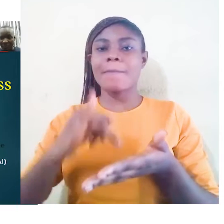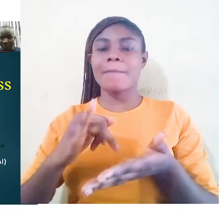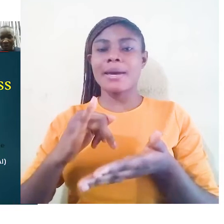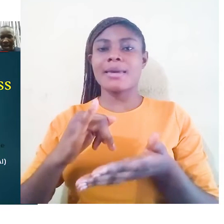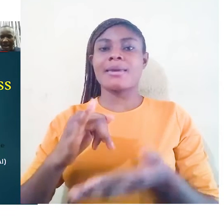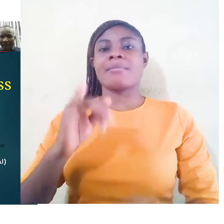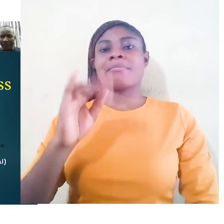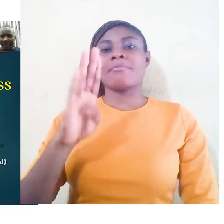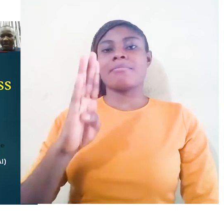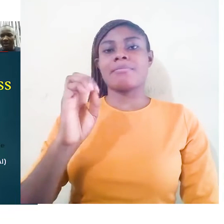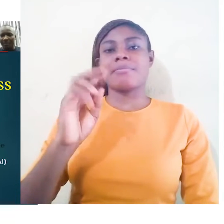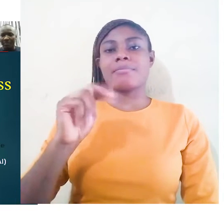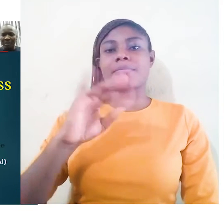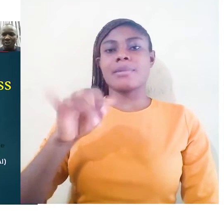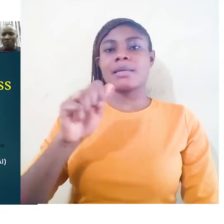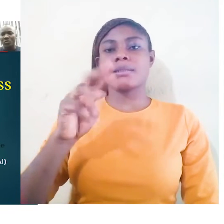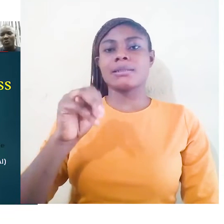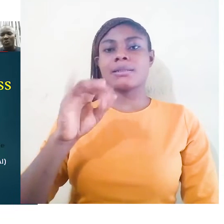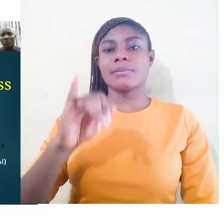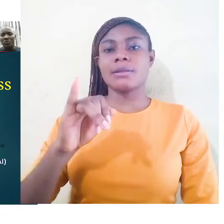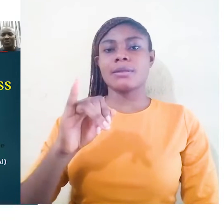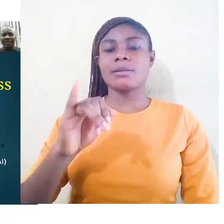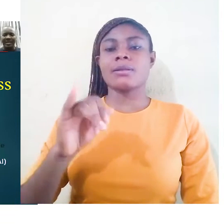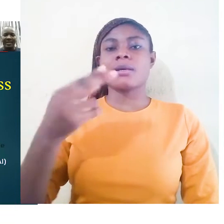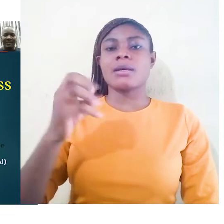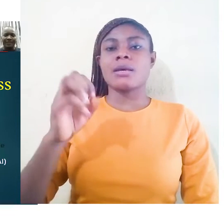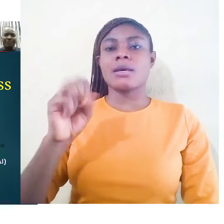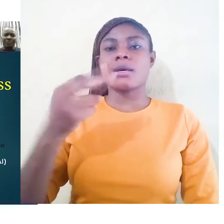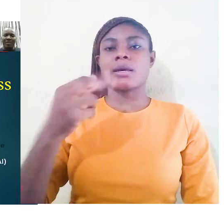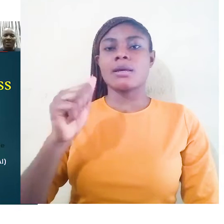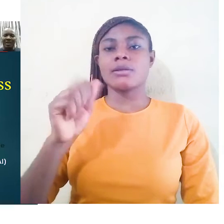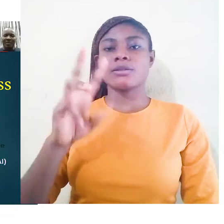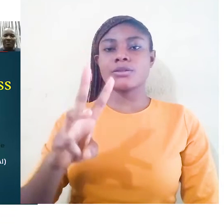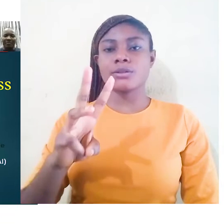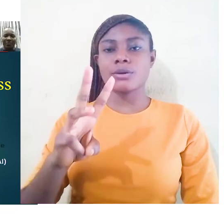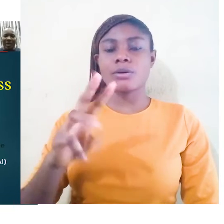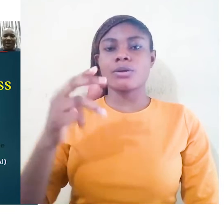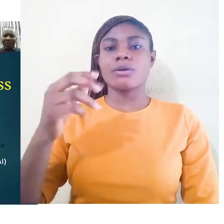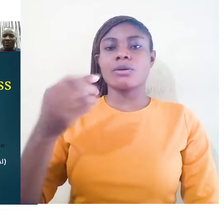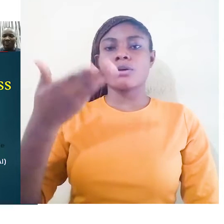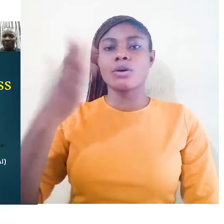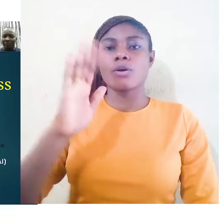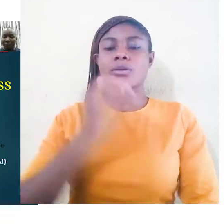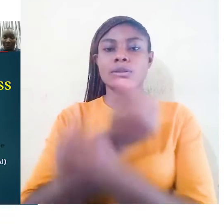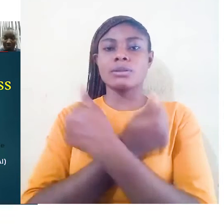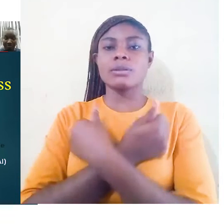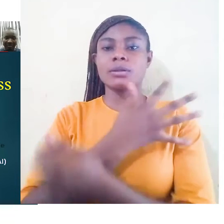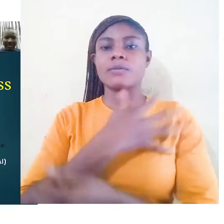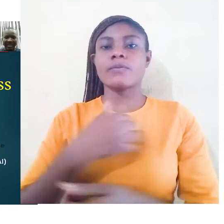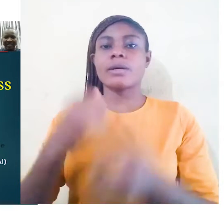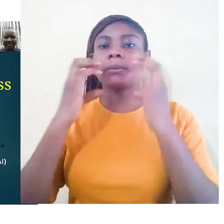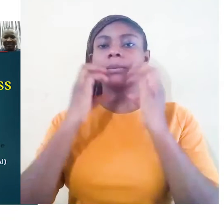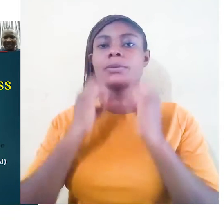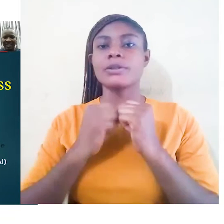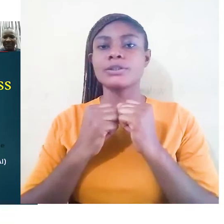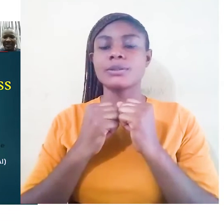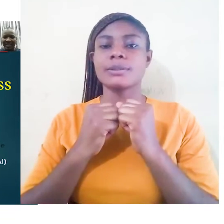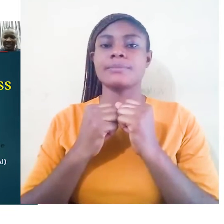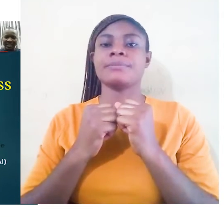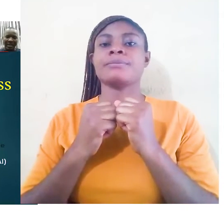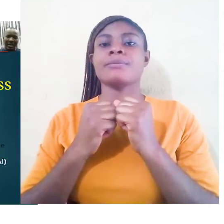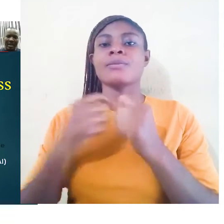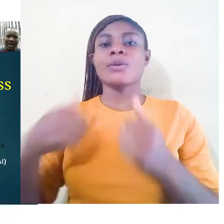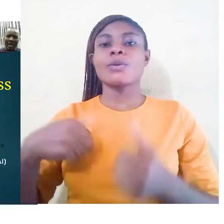Godslove Obuaha, and Precious Ozomene. We are all from the Save the Deaf